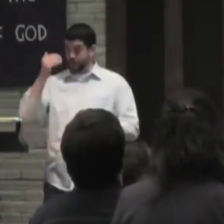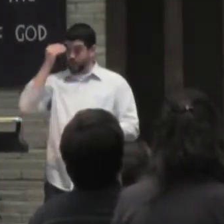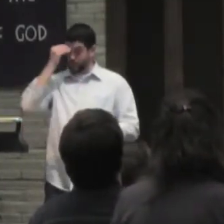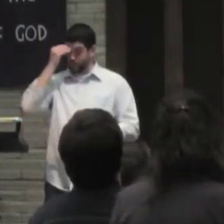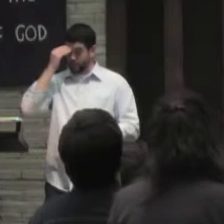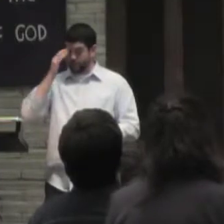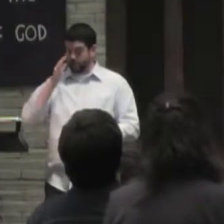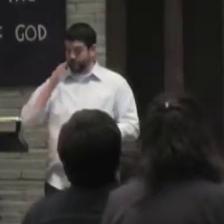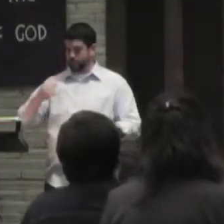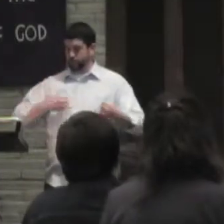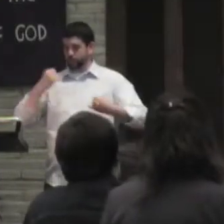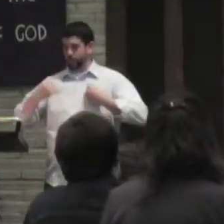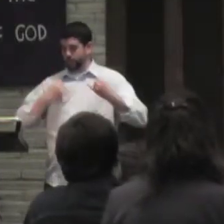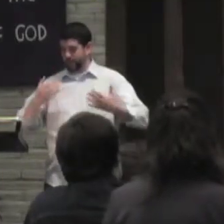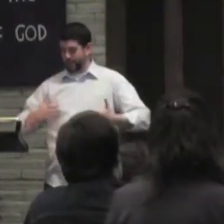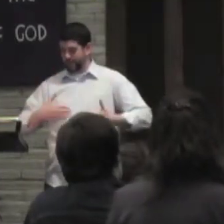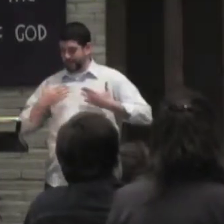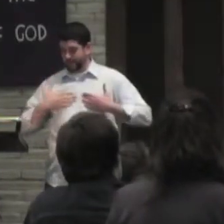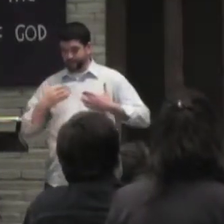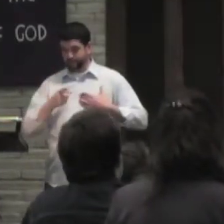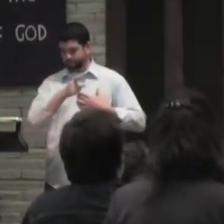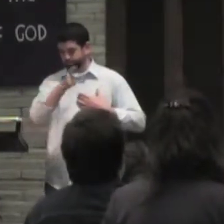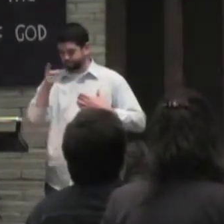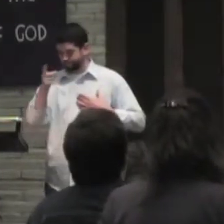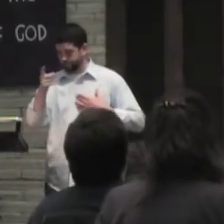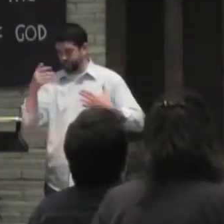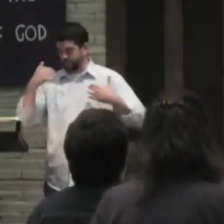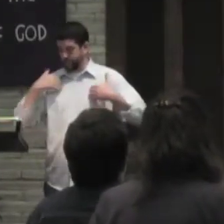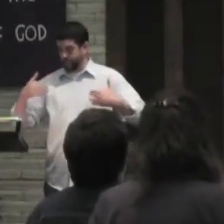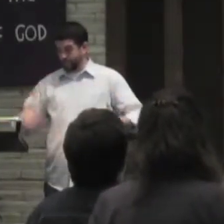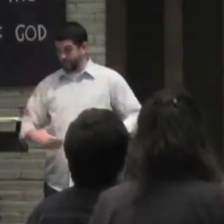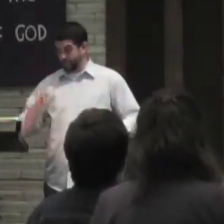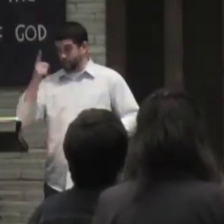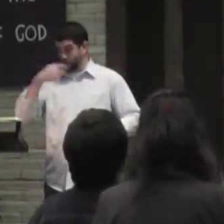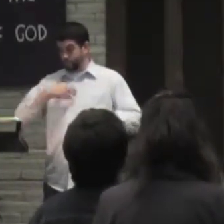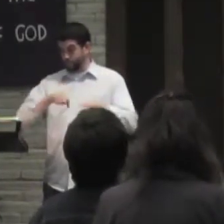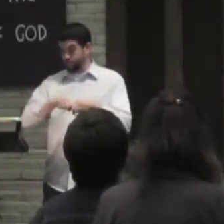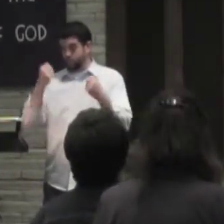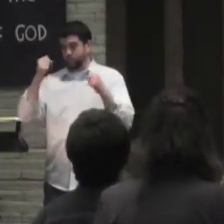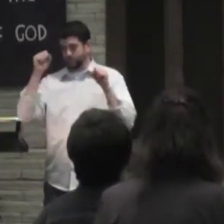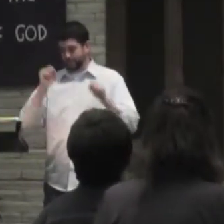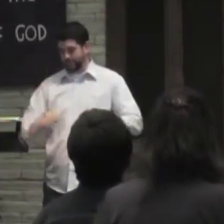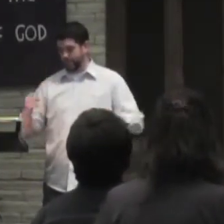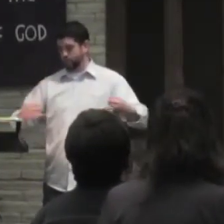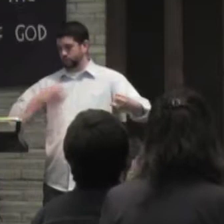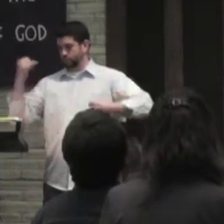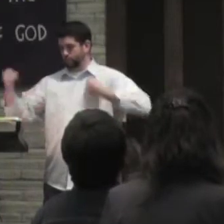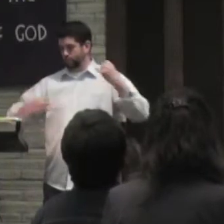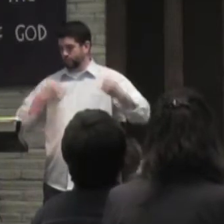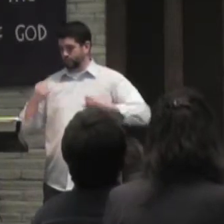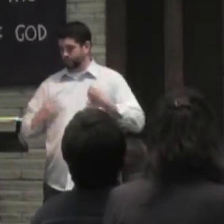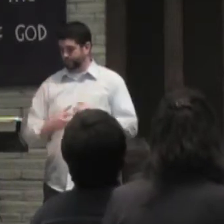of joy and gladness. Let the body be broken and rejoice.